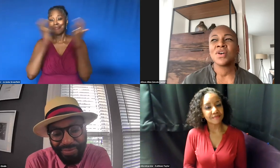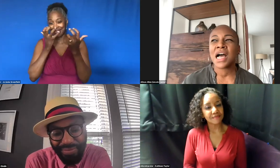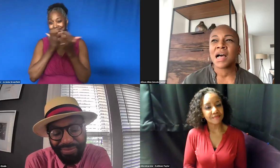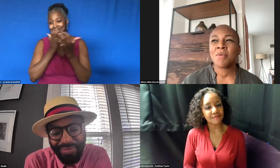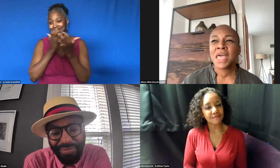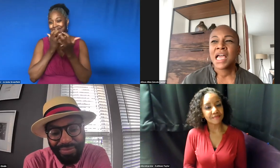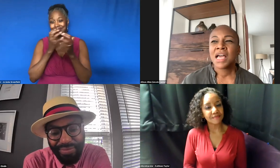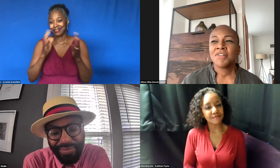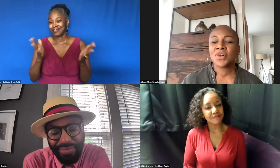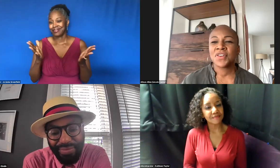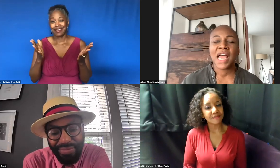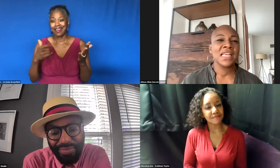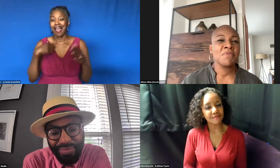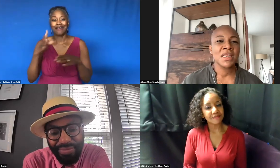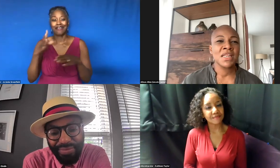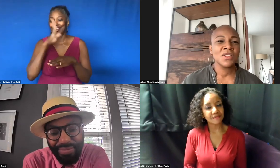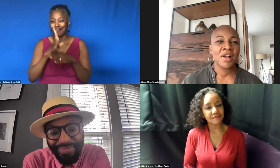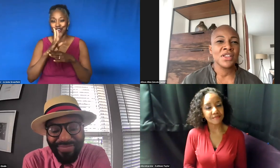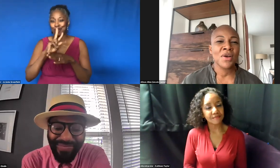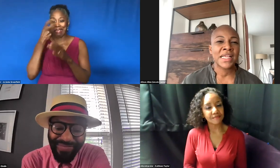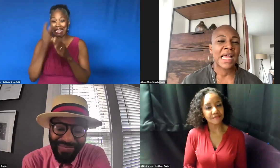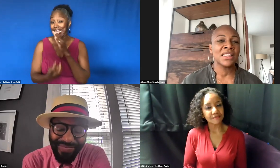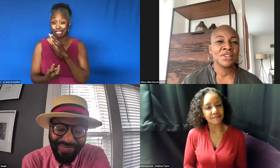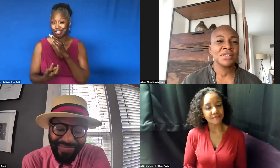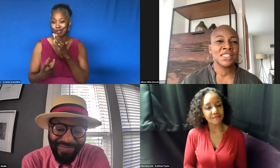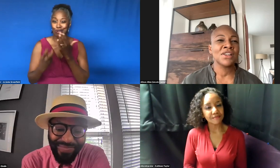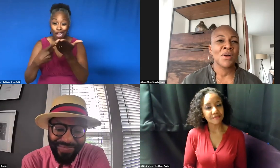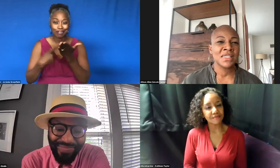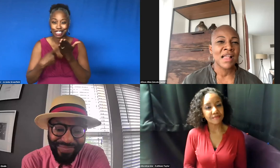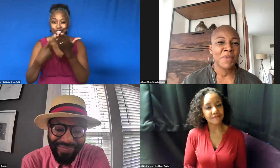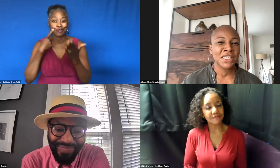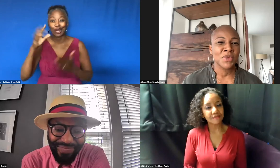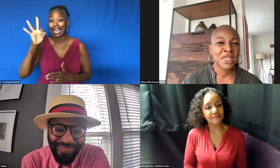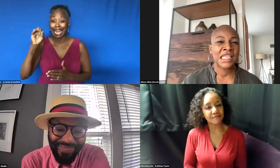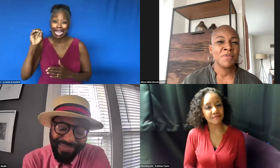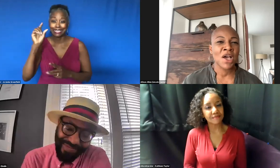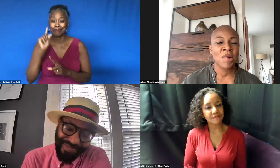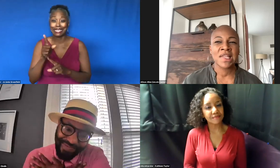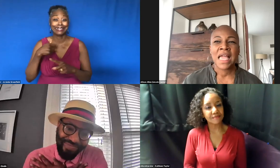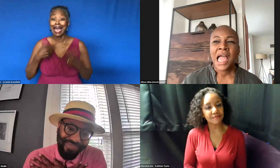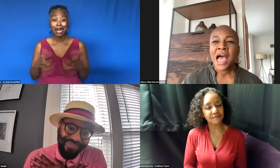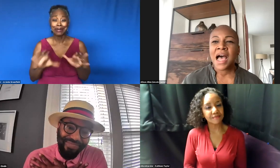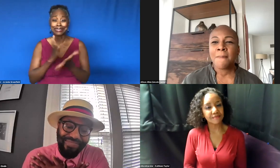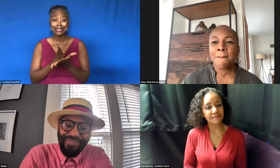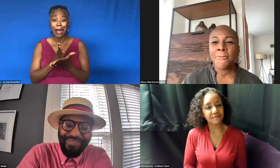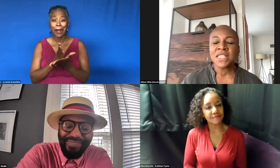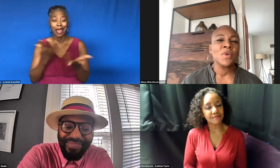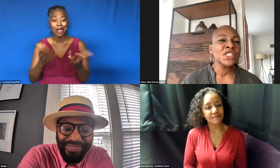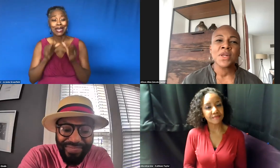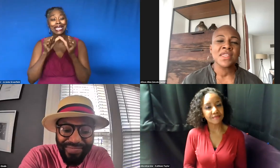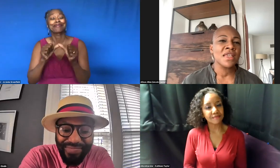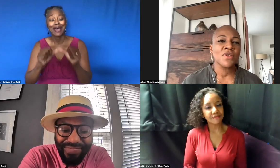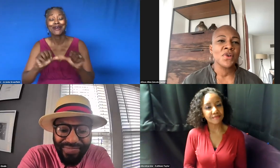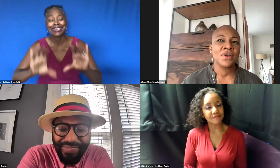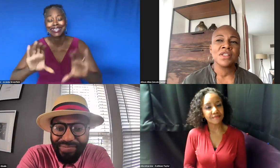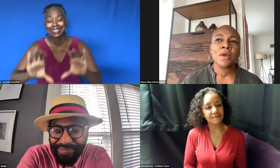conversation for 90 minutes where, you know, I literally just don't want to stop. I just want to keep going. And so we